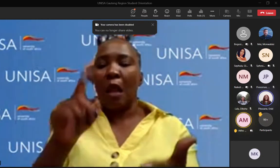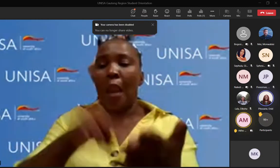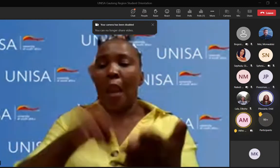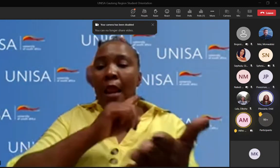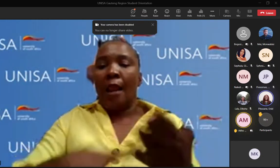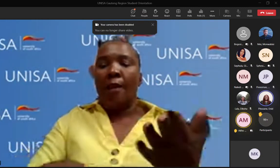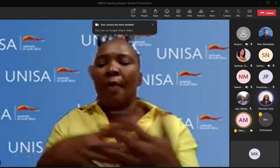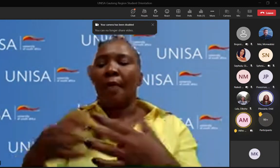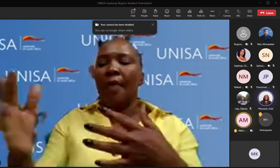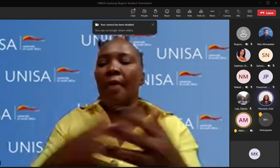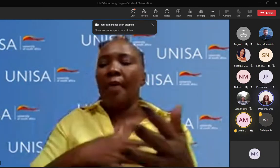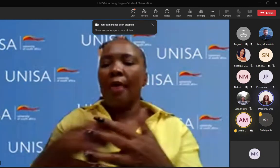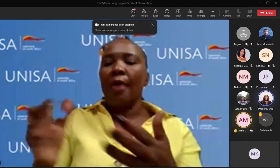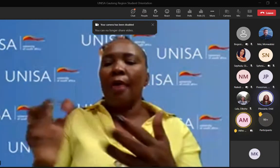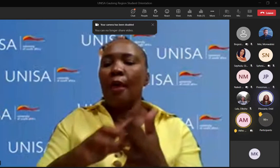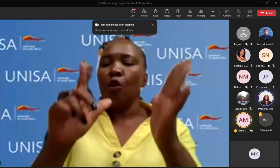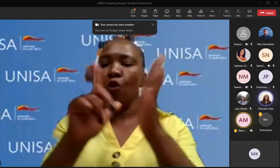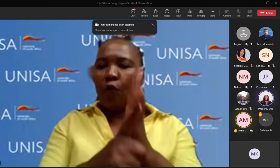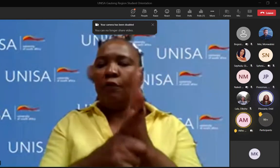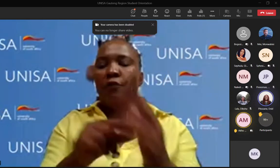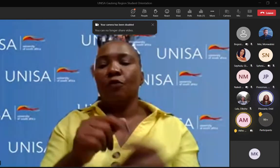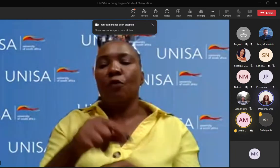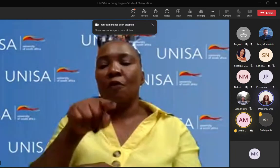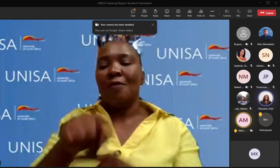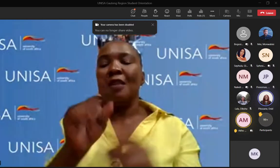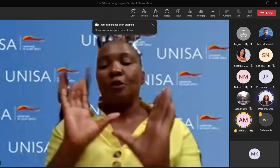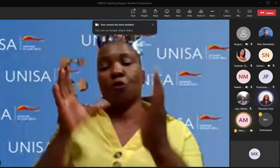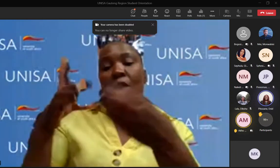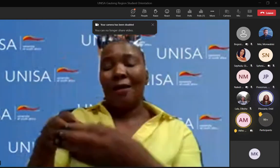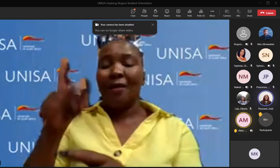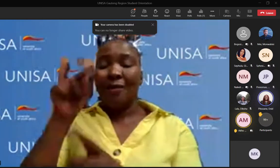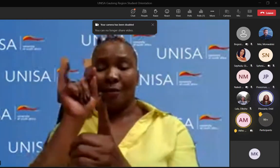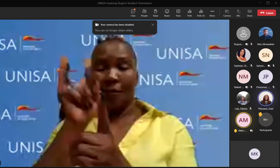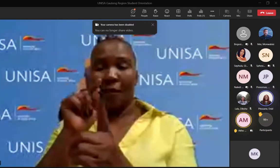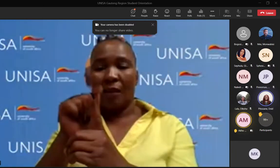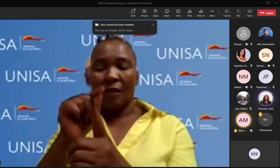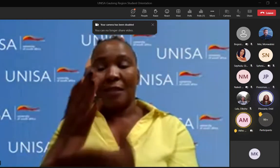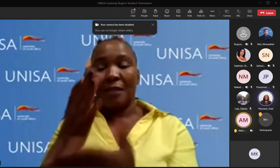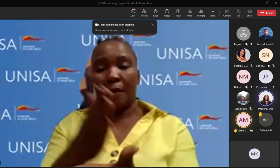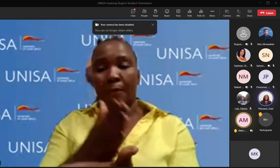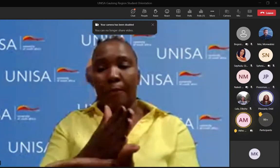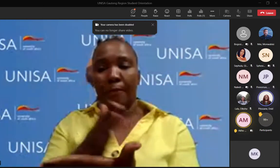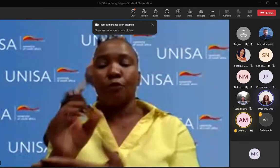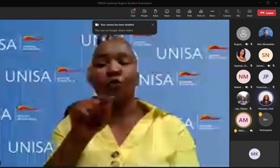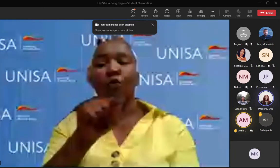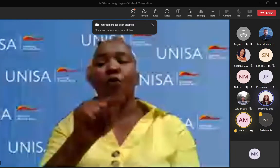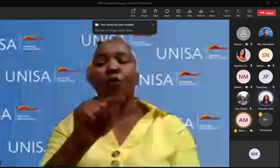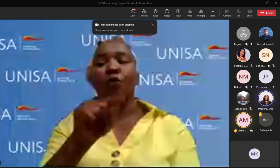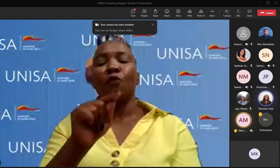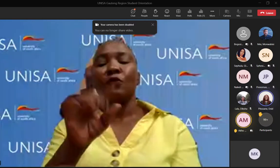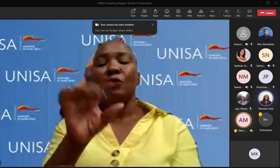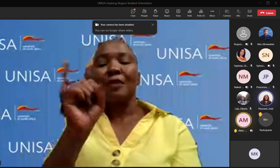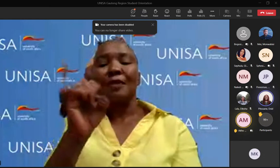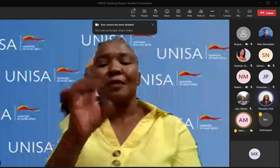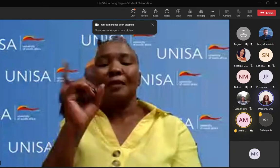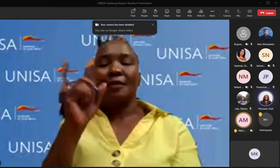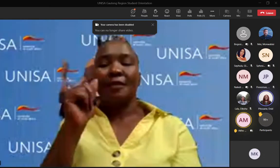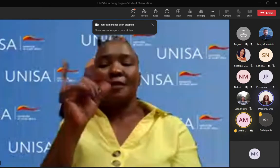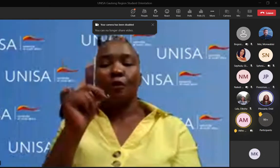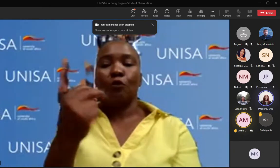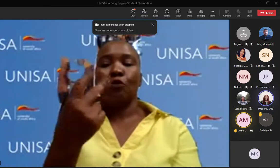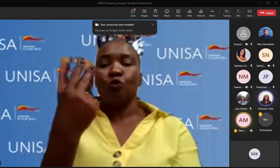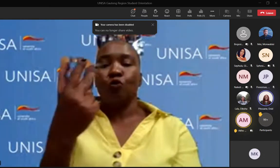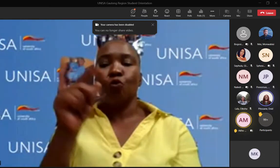body of the institution so that's part of section 2.4.1 of the